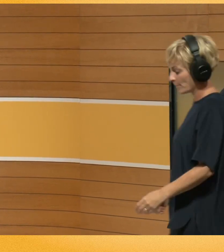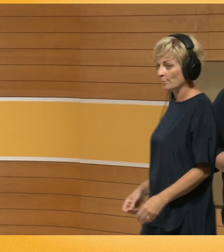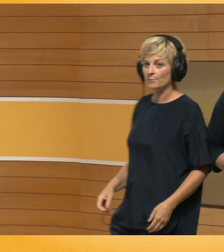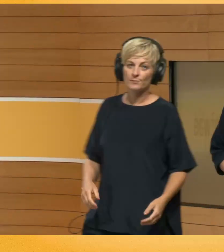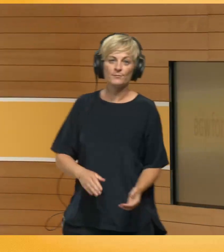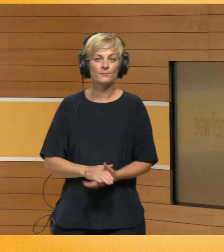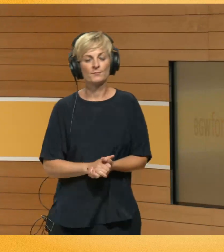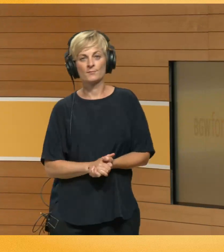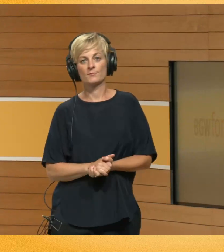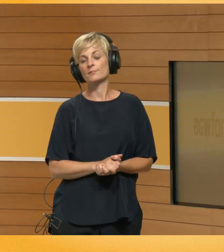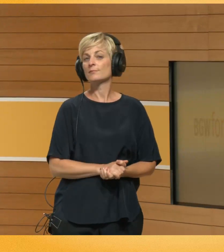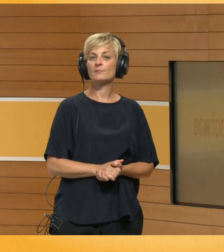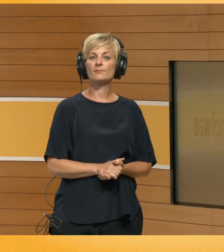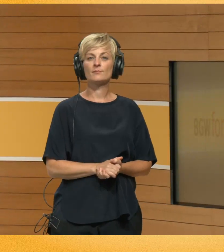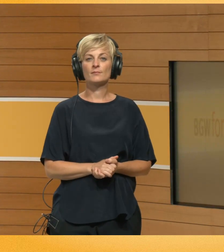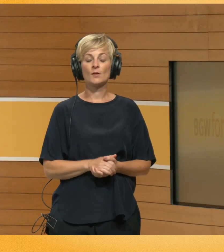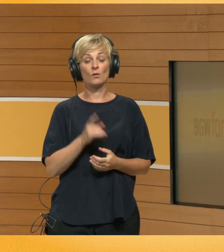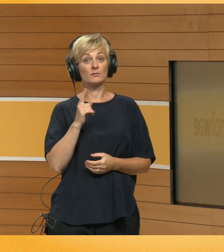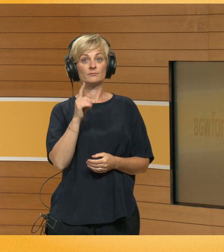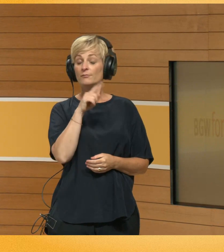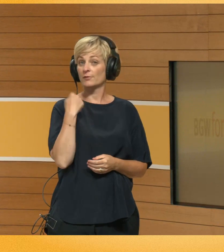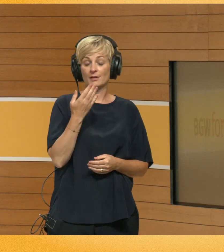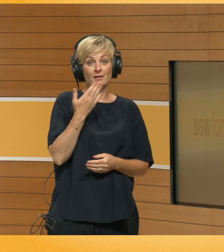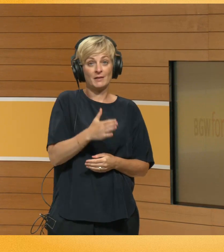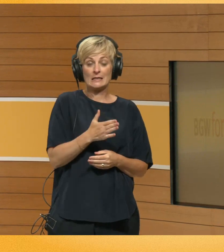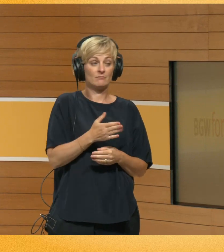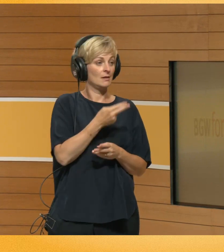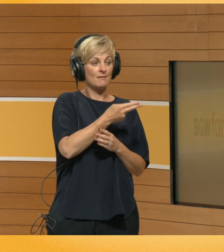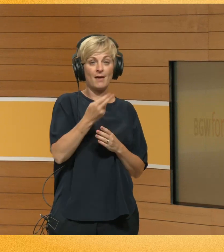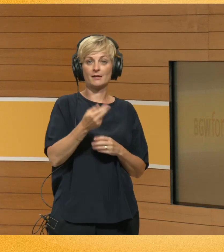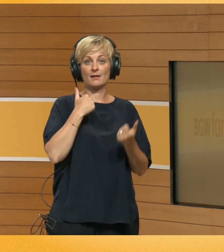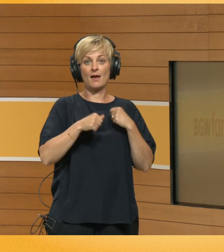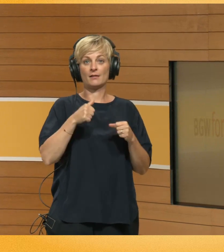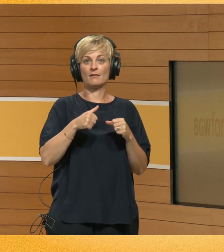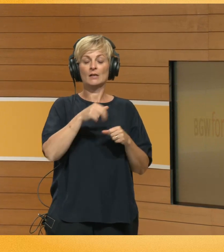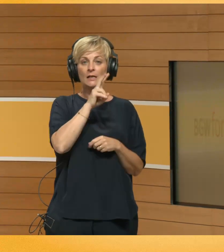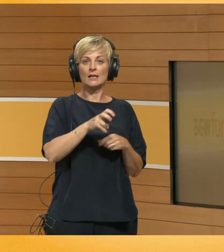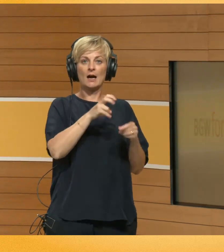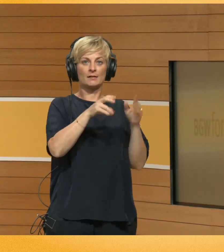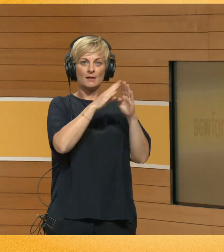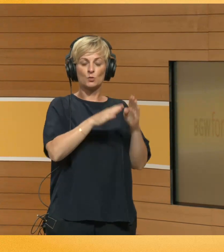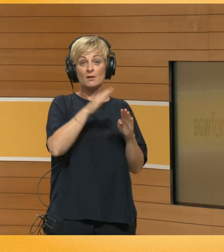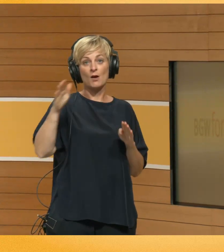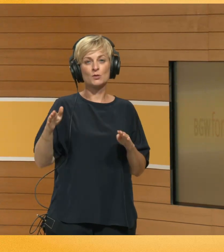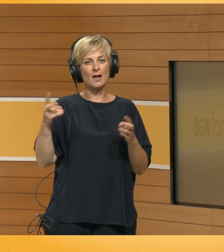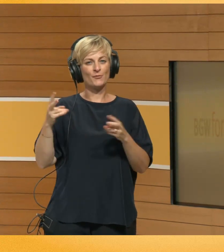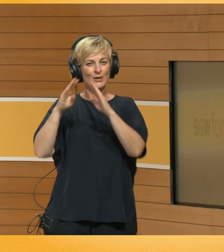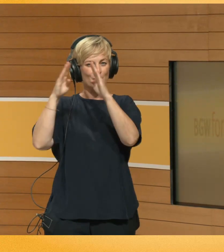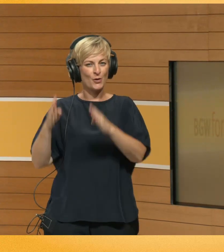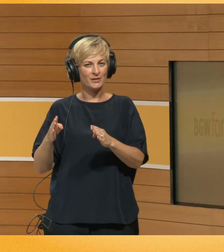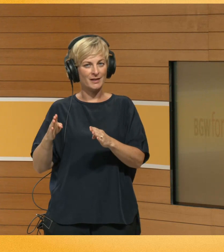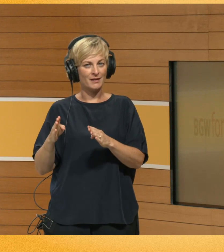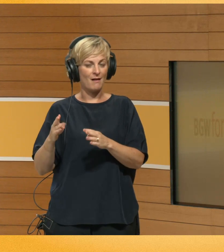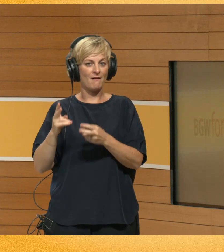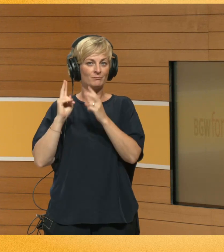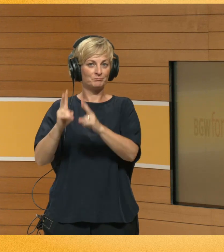were, unfortunately. So how do we push these patients in there? Do we lift them? Do we? No, this has never happened